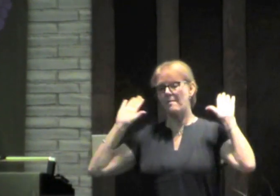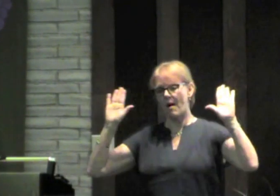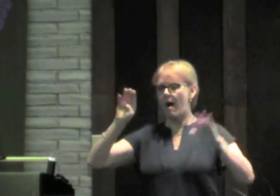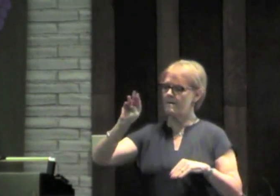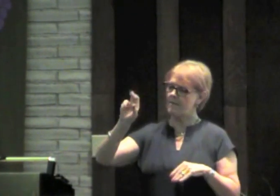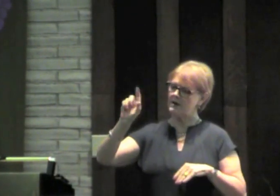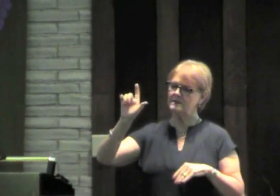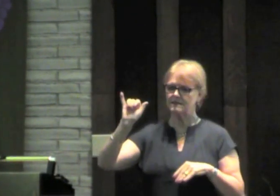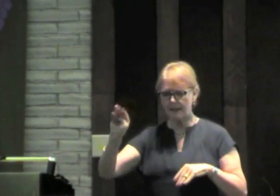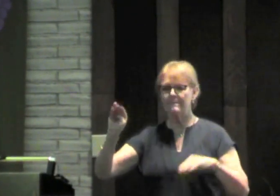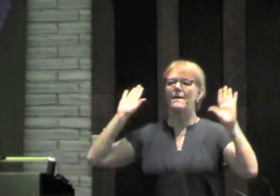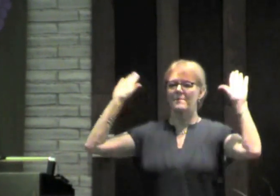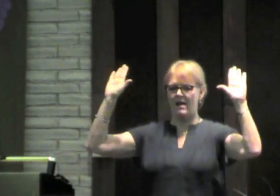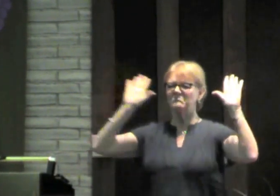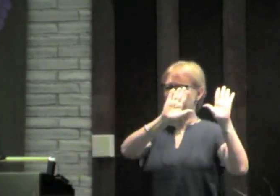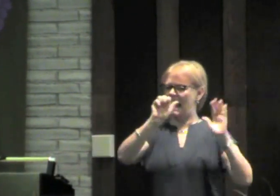Muslim churches.